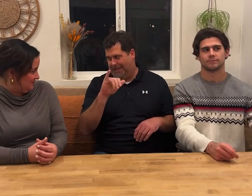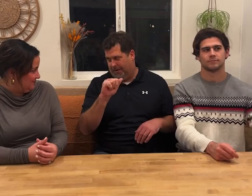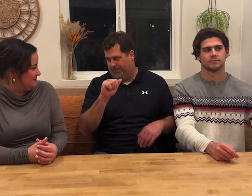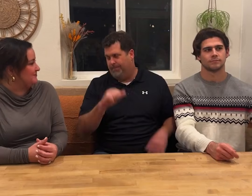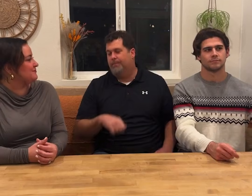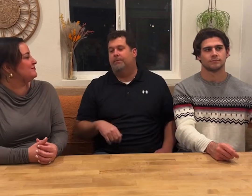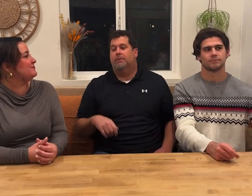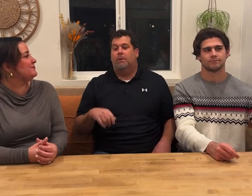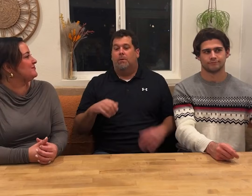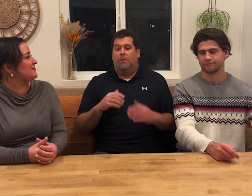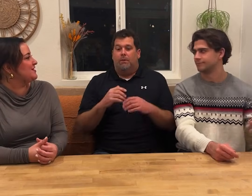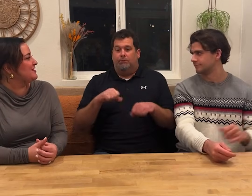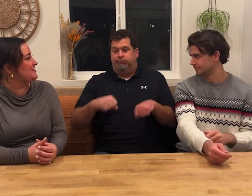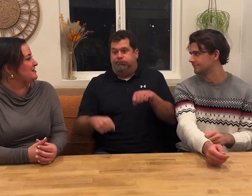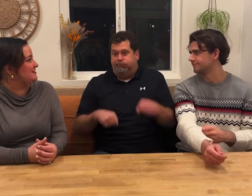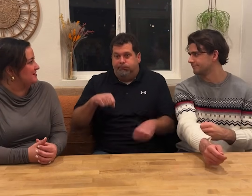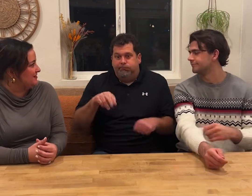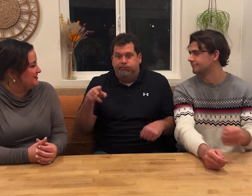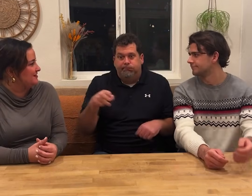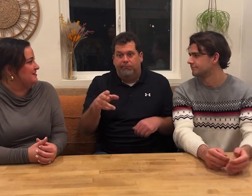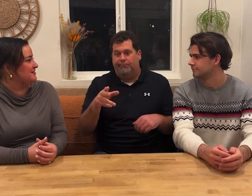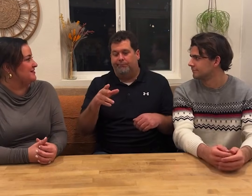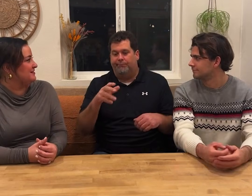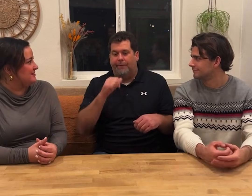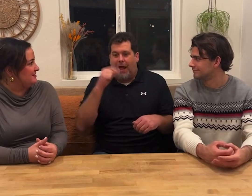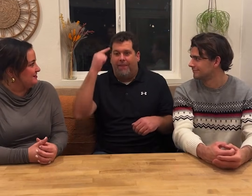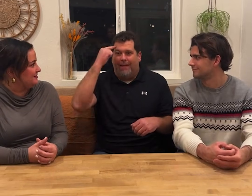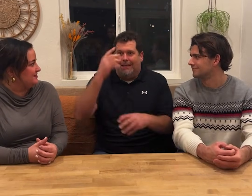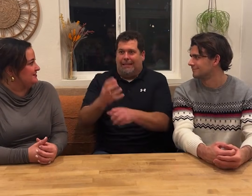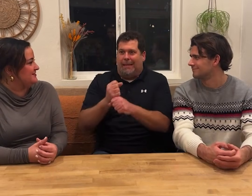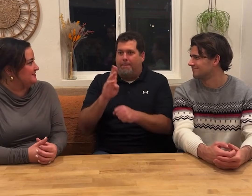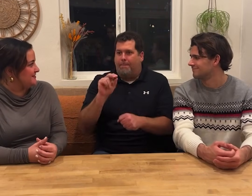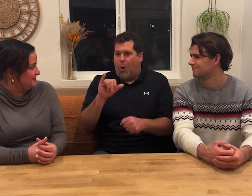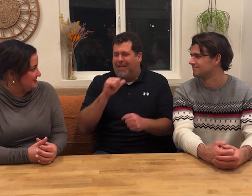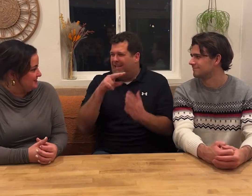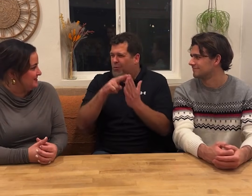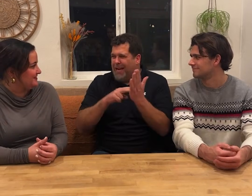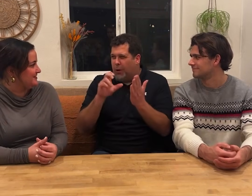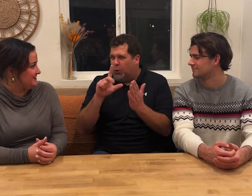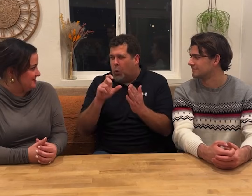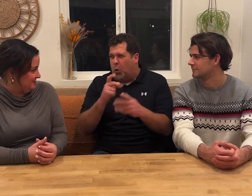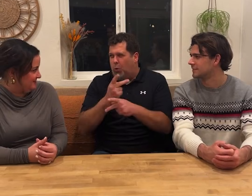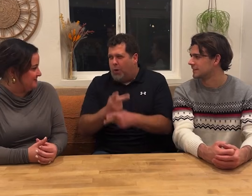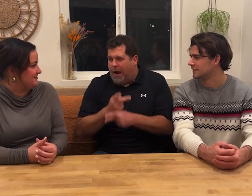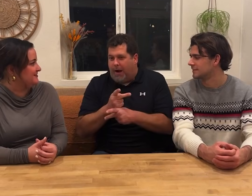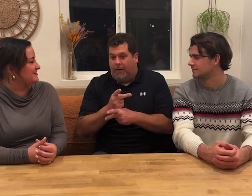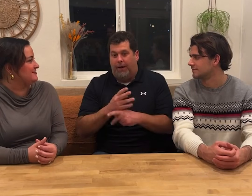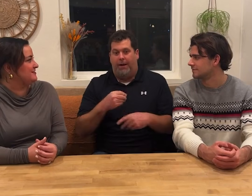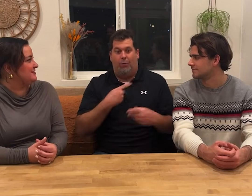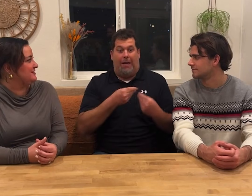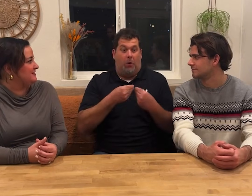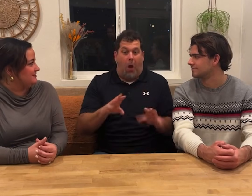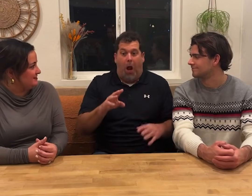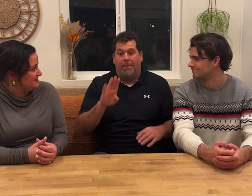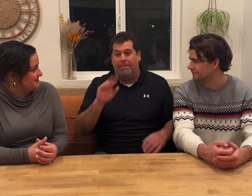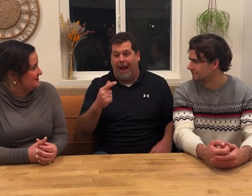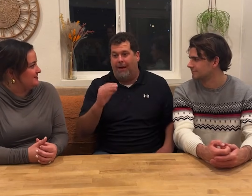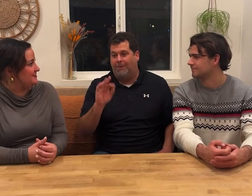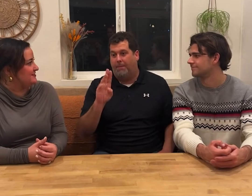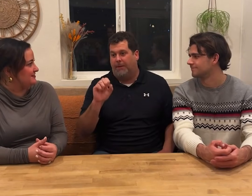And then Slovenia, and we were on the bikes. We weren't reading the clues carefully, so